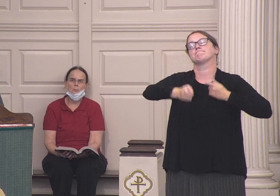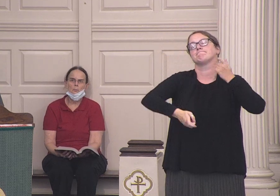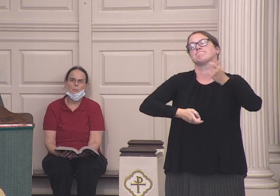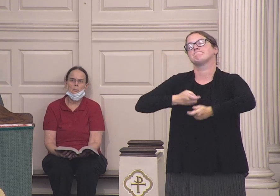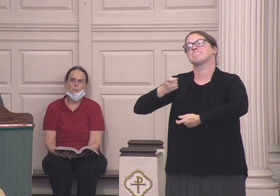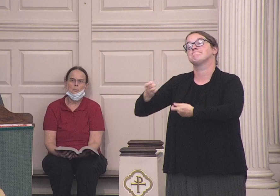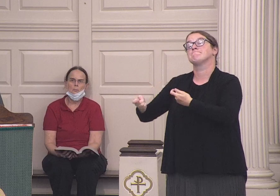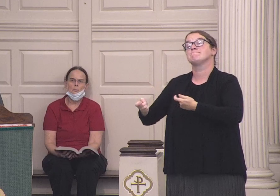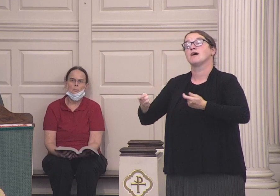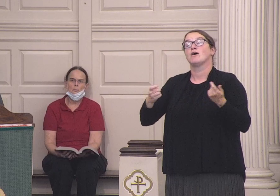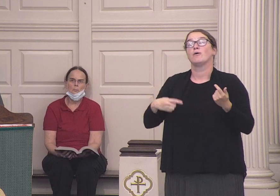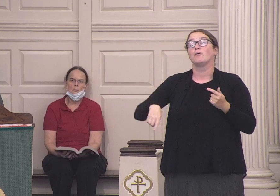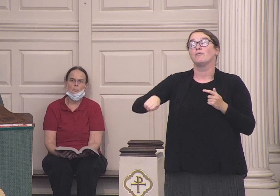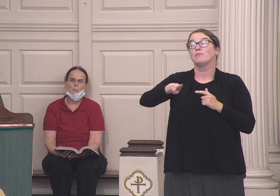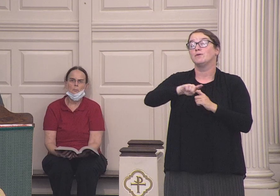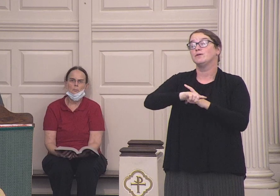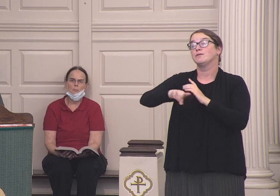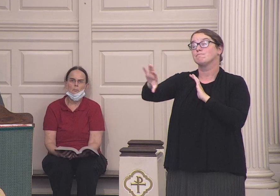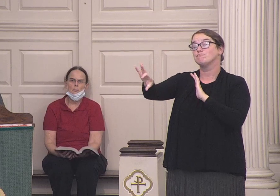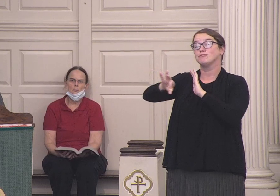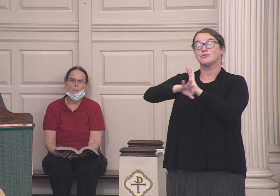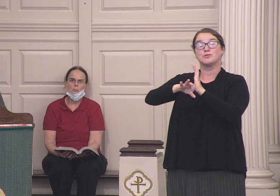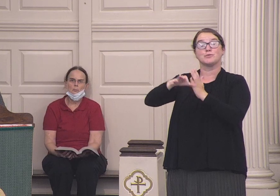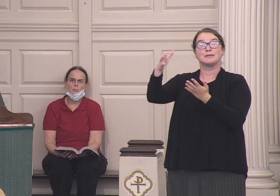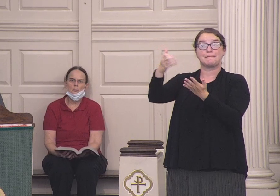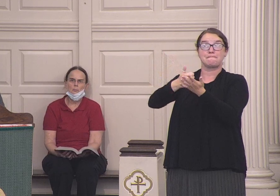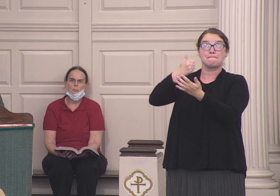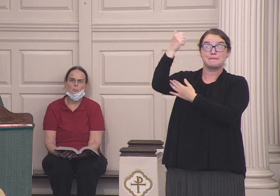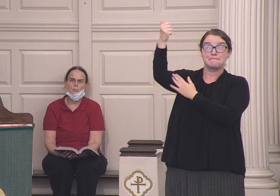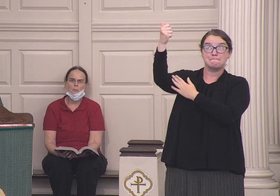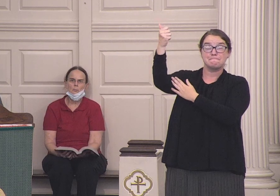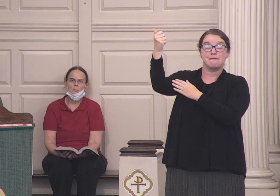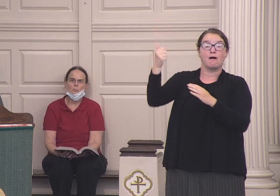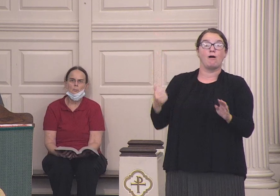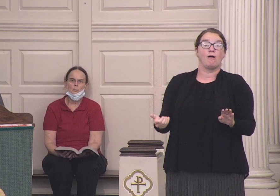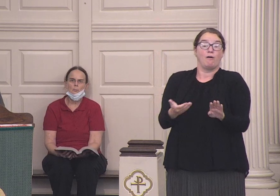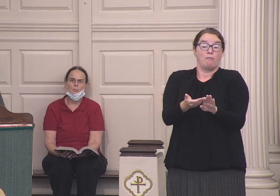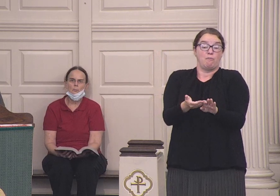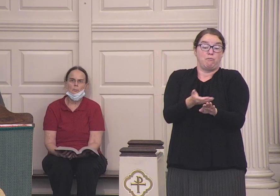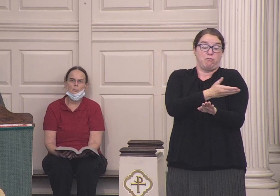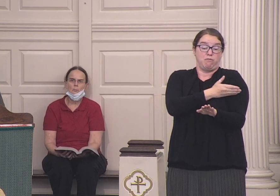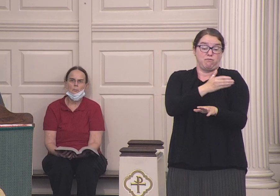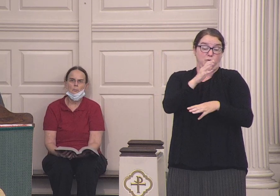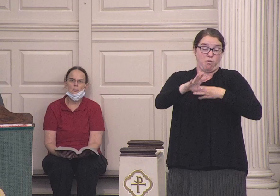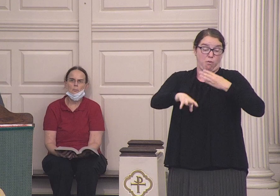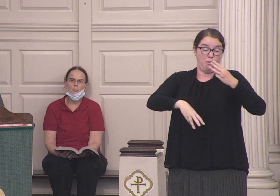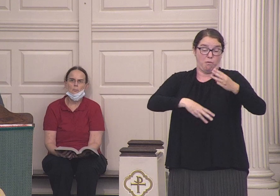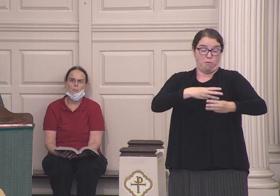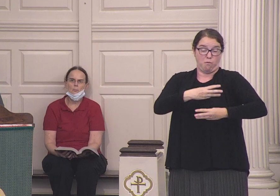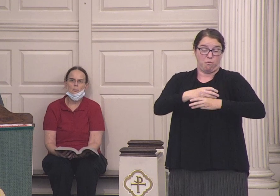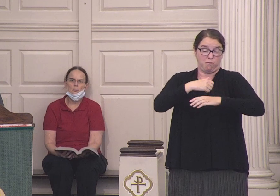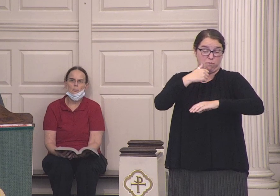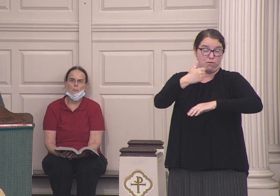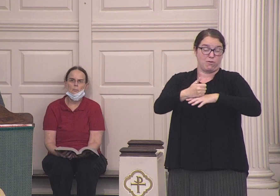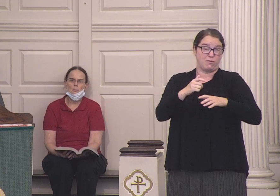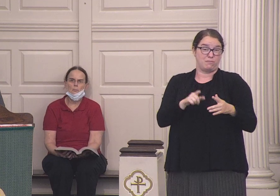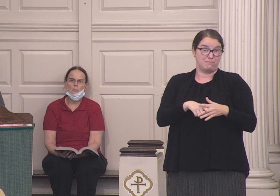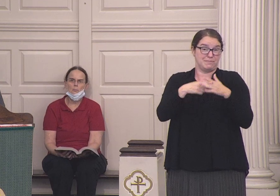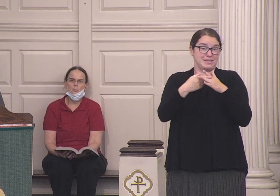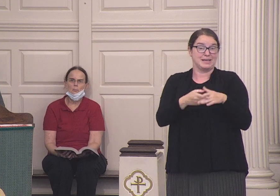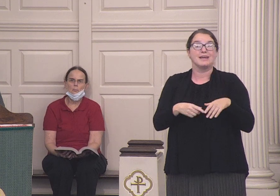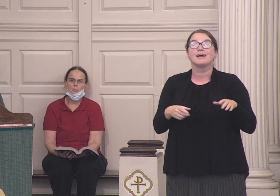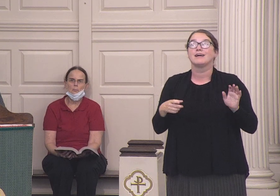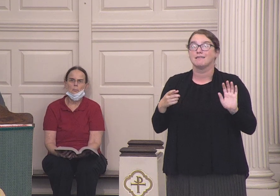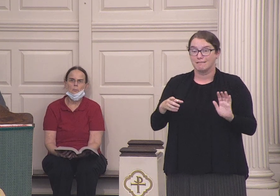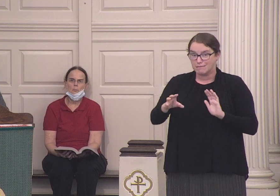as he chose us in him before the foundation of the world to be holy and without blemish